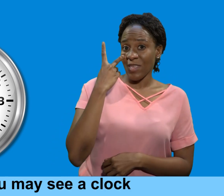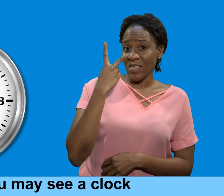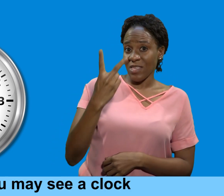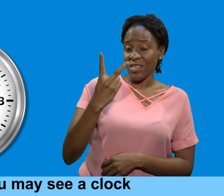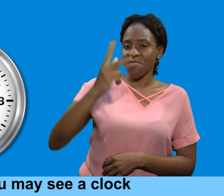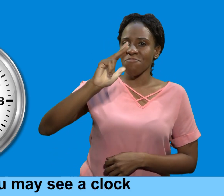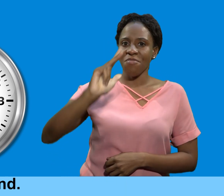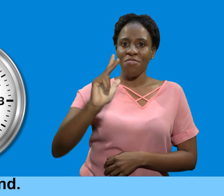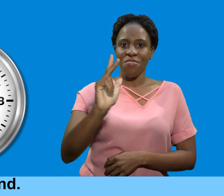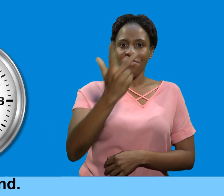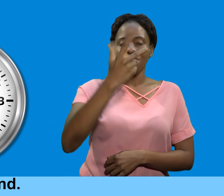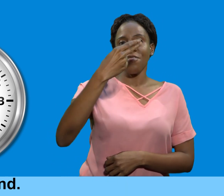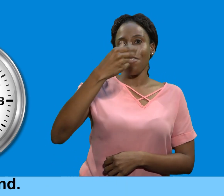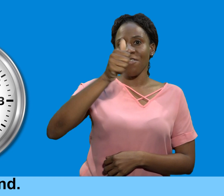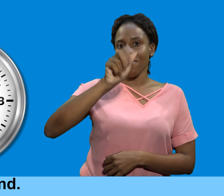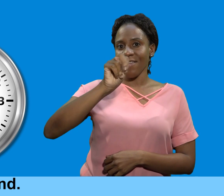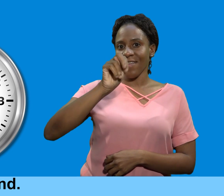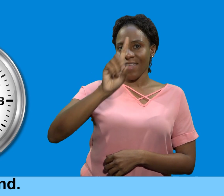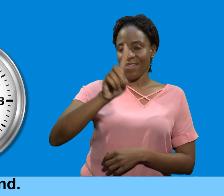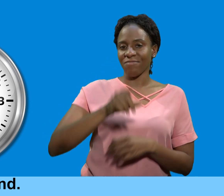Sometimes you may see a clock with a third hand.